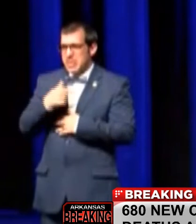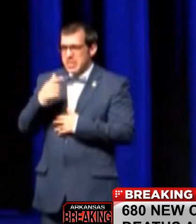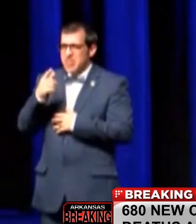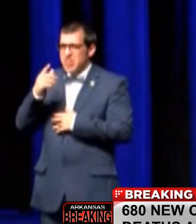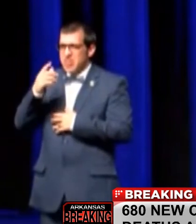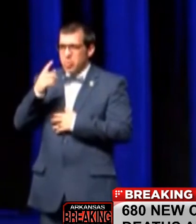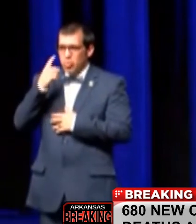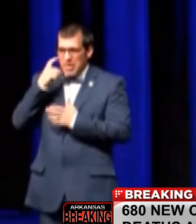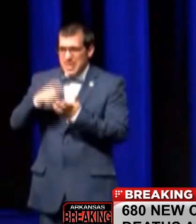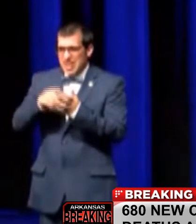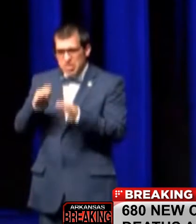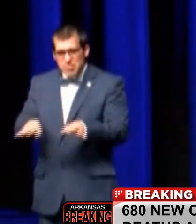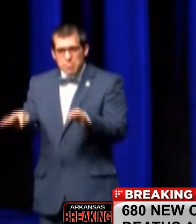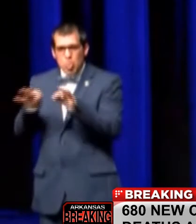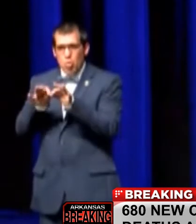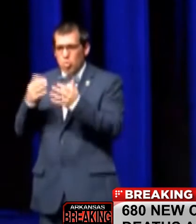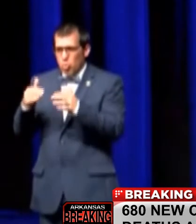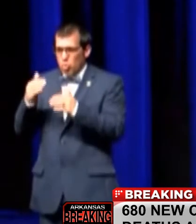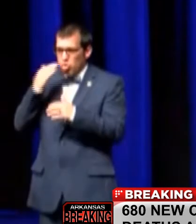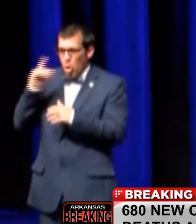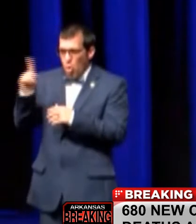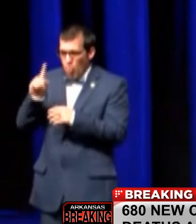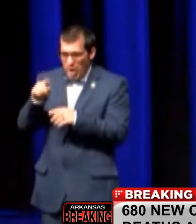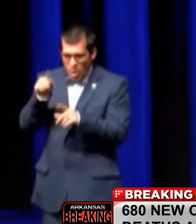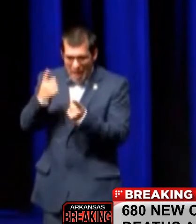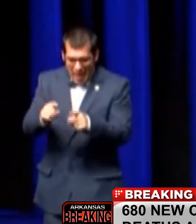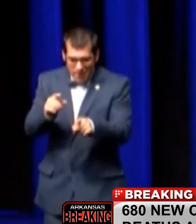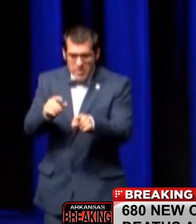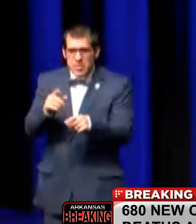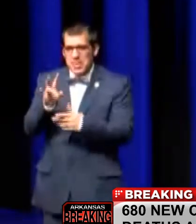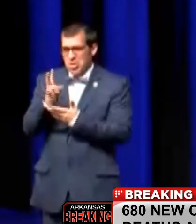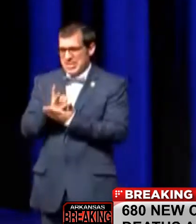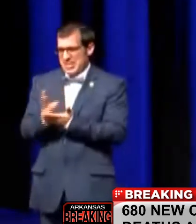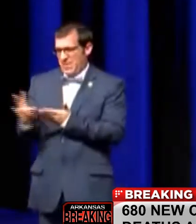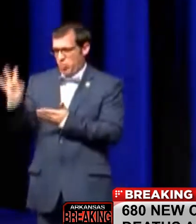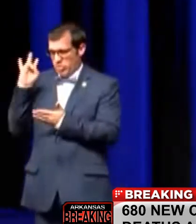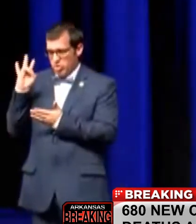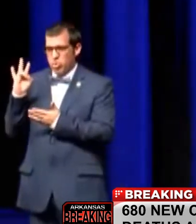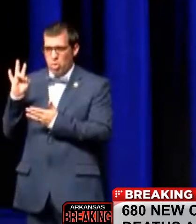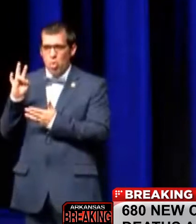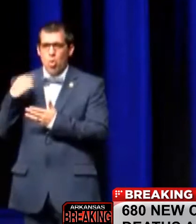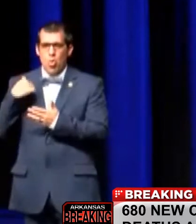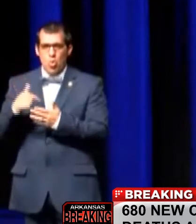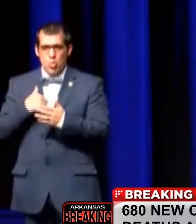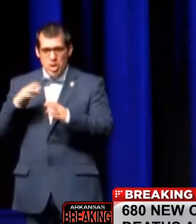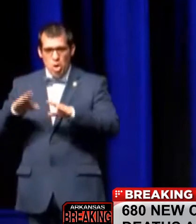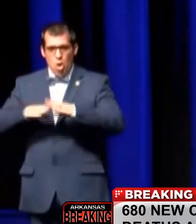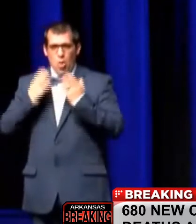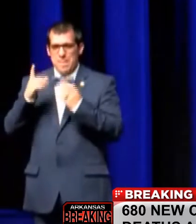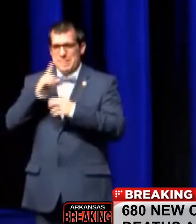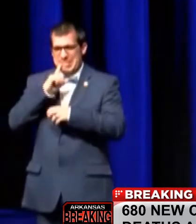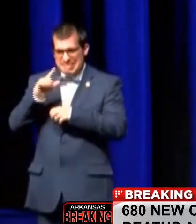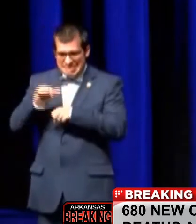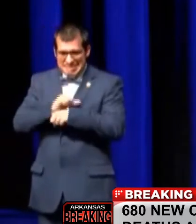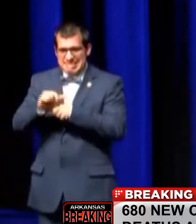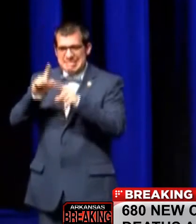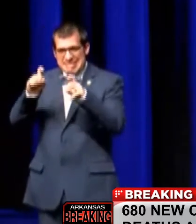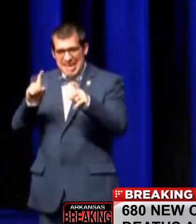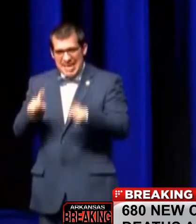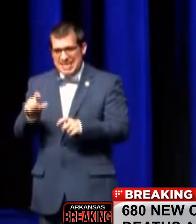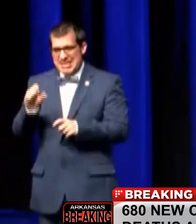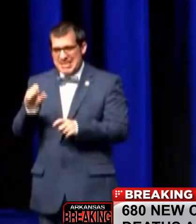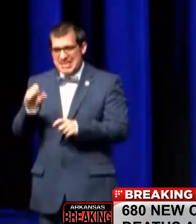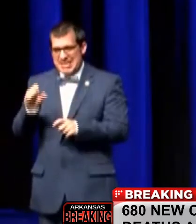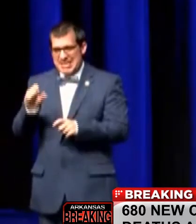of COVID were. So about 7 weeks ago, we opened a bona fide test site that is located in the urgent